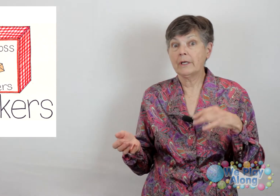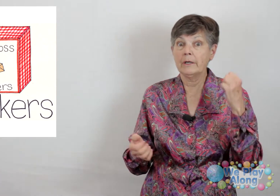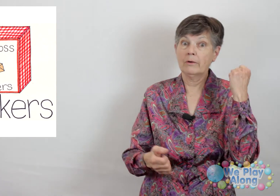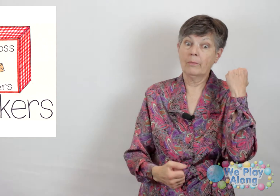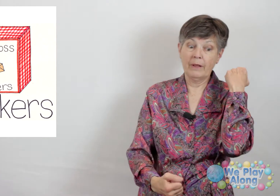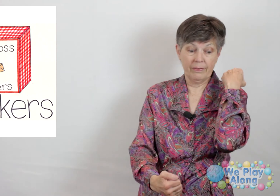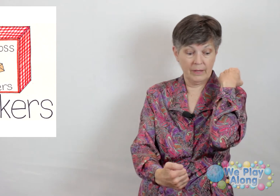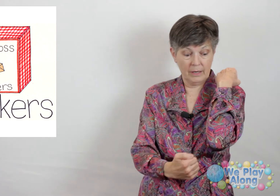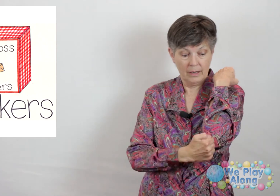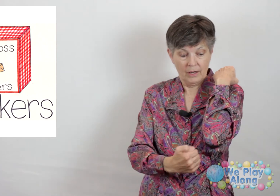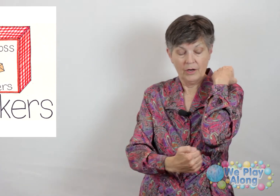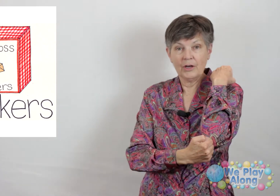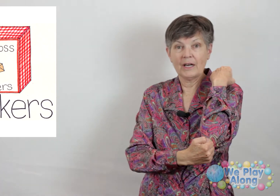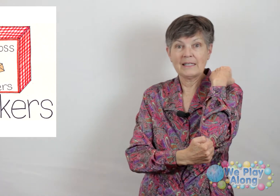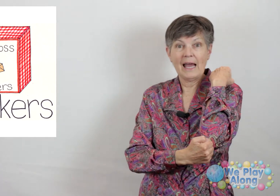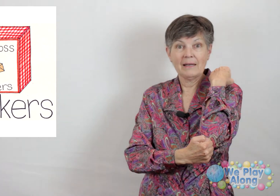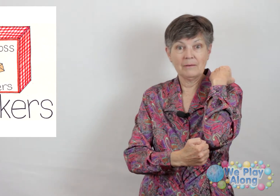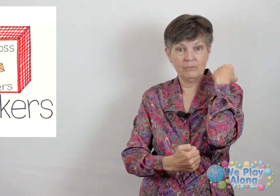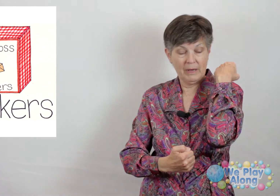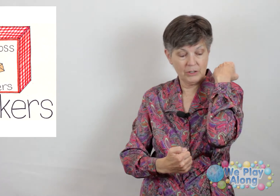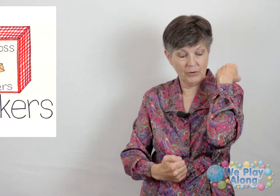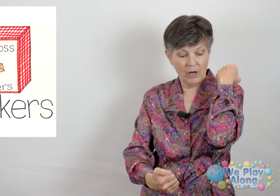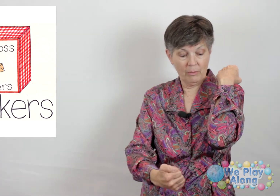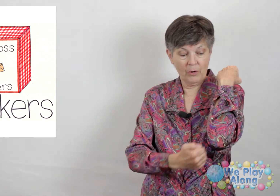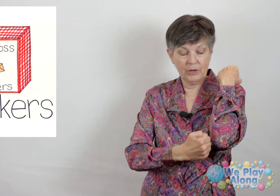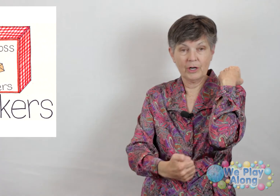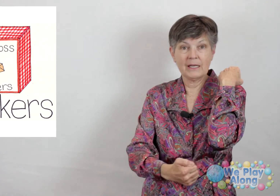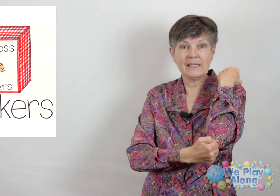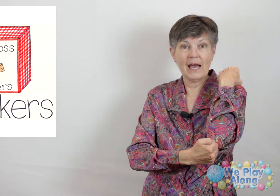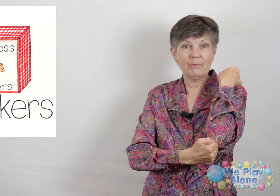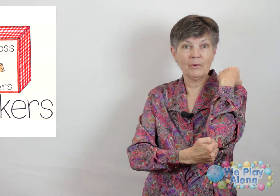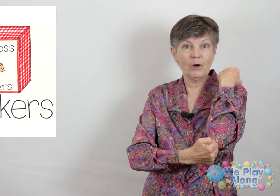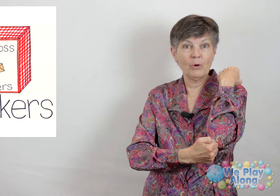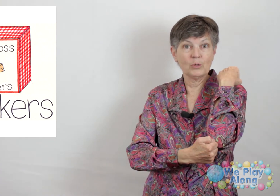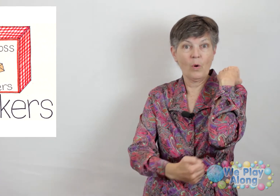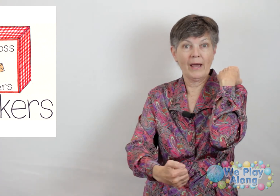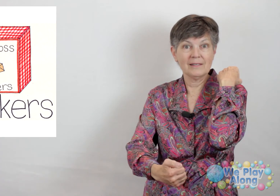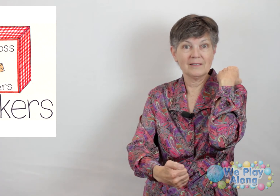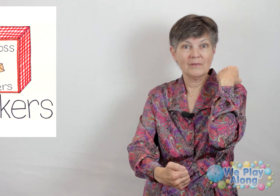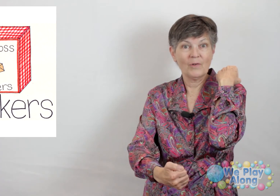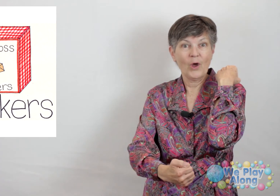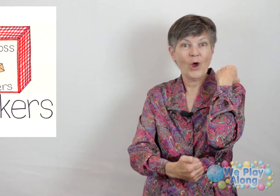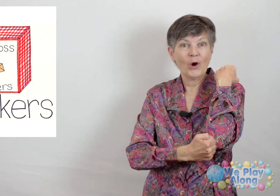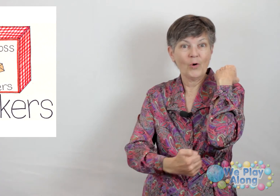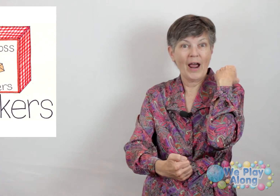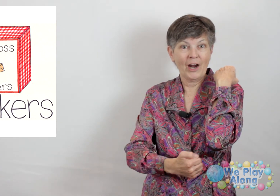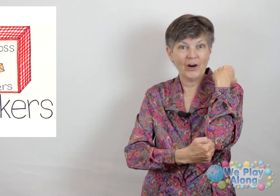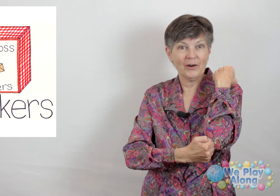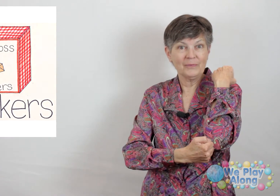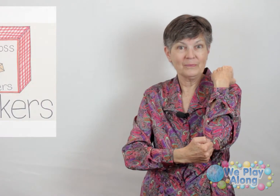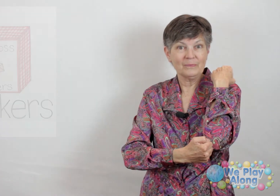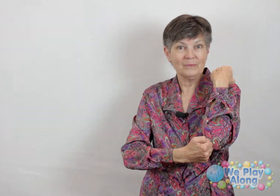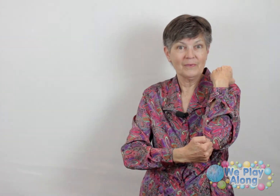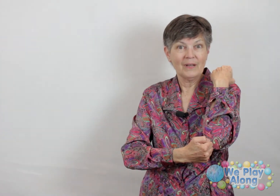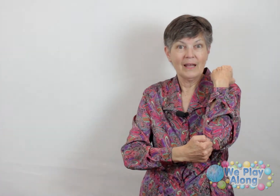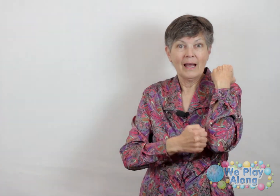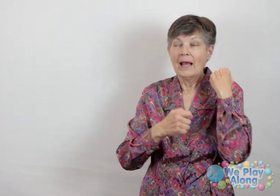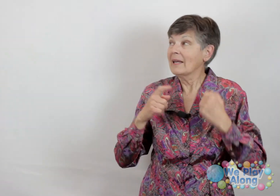saltine, or a wheat thin. You're going to bend your elbow, and you're going to tap your elbow twice. Cracker. Now,